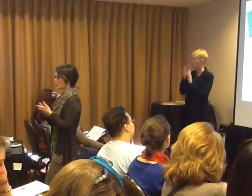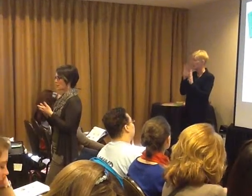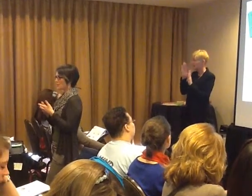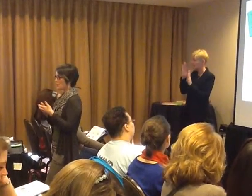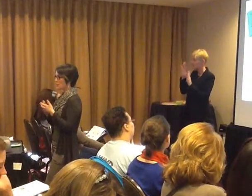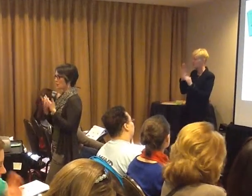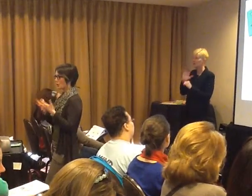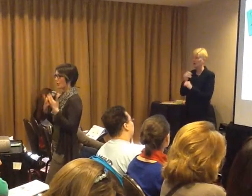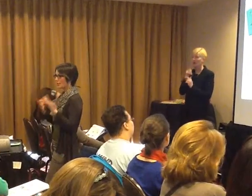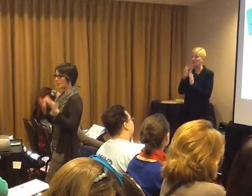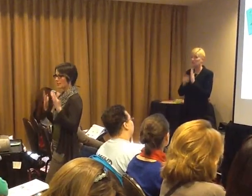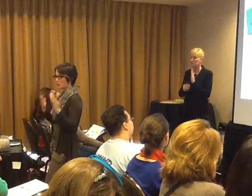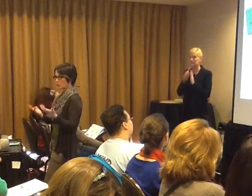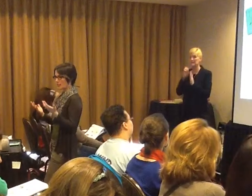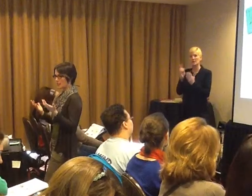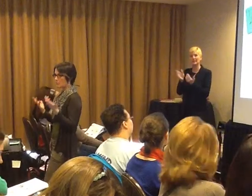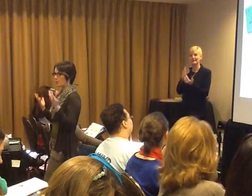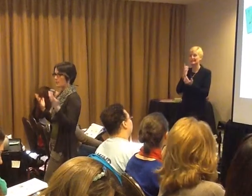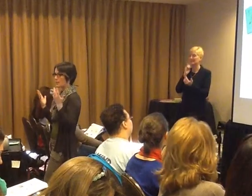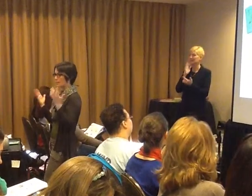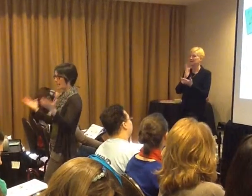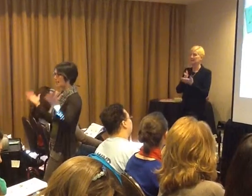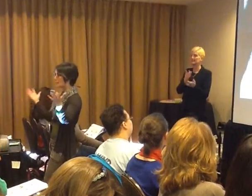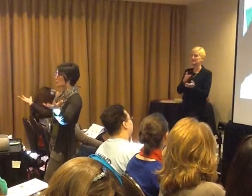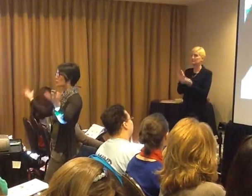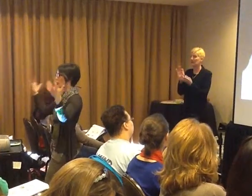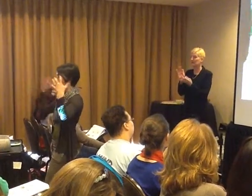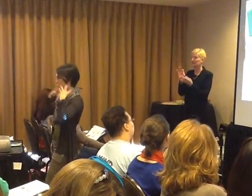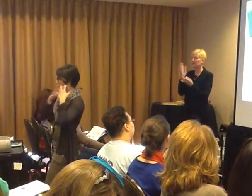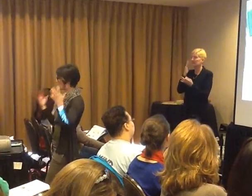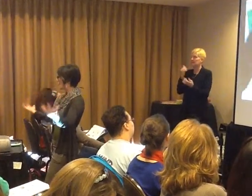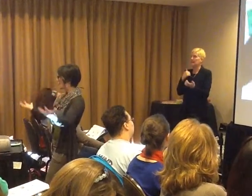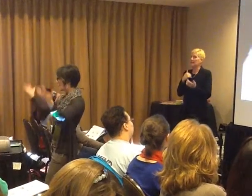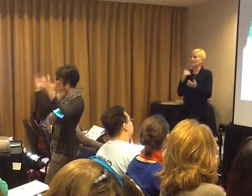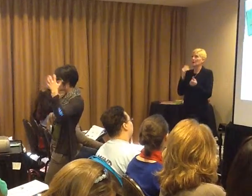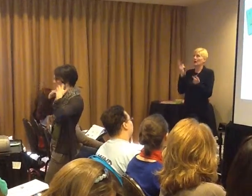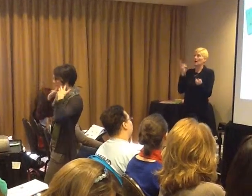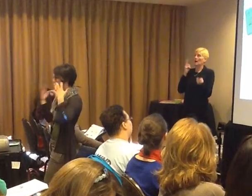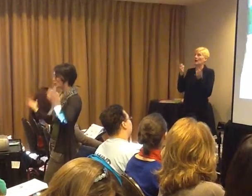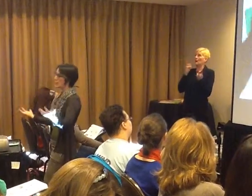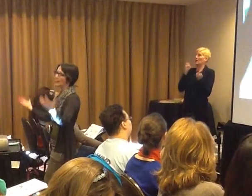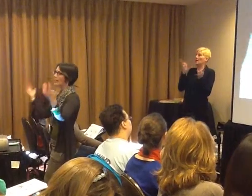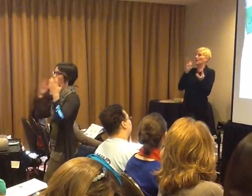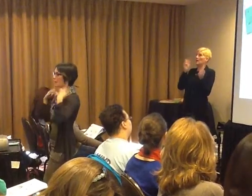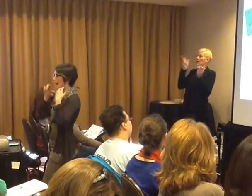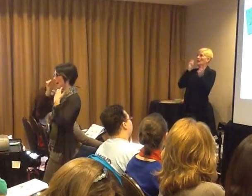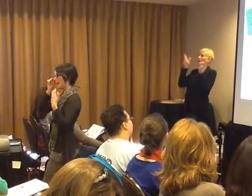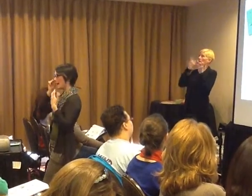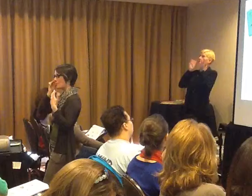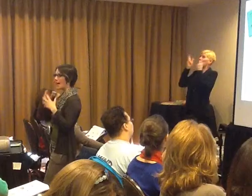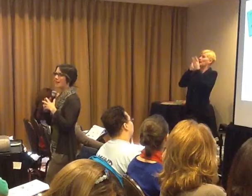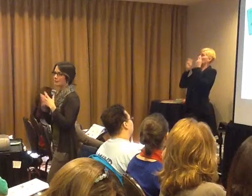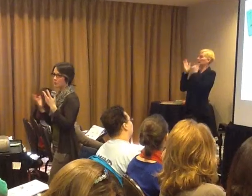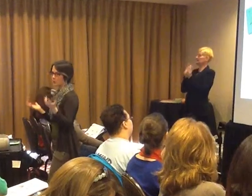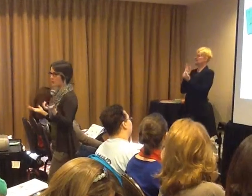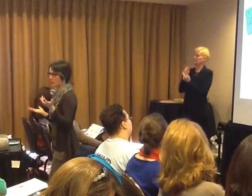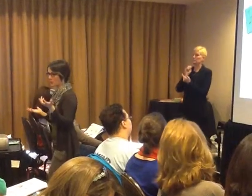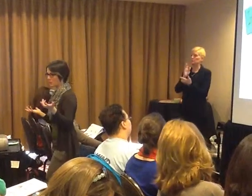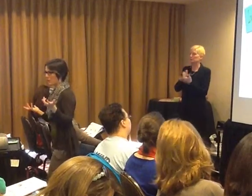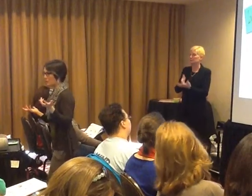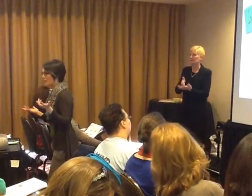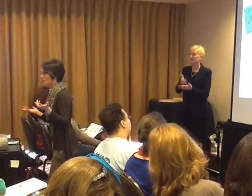our students are so easily distracted because they take in so much of their environment visually that any of you